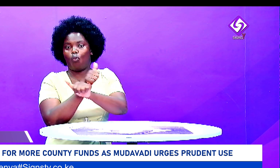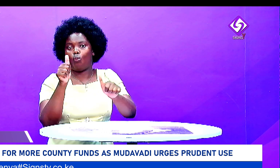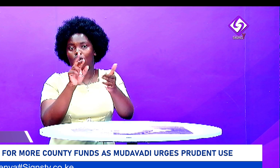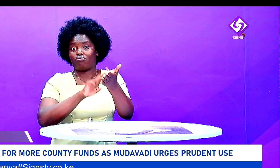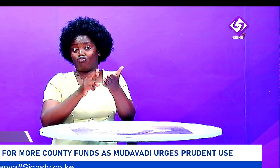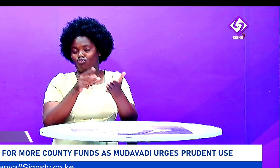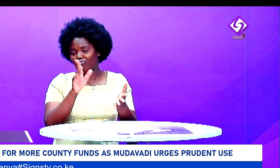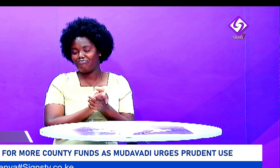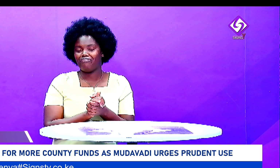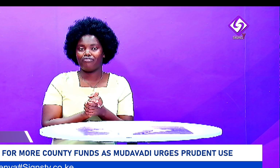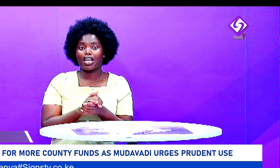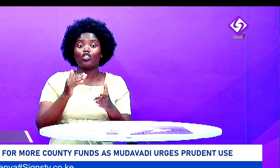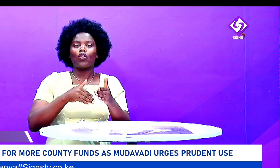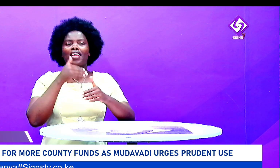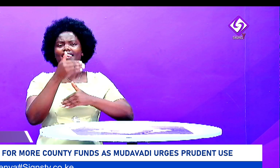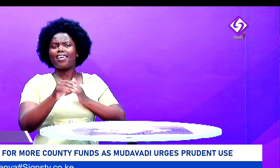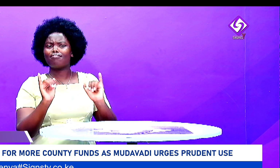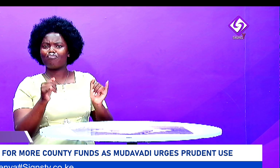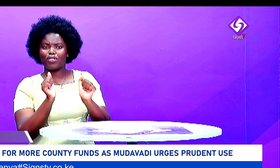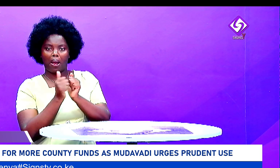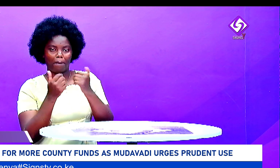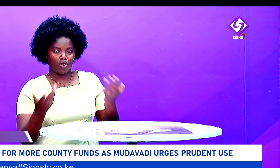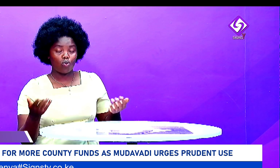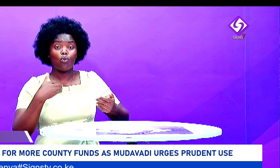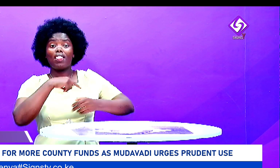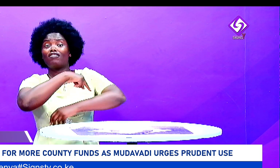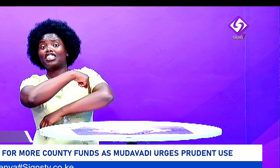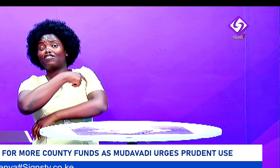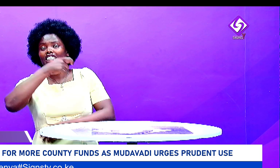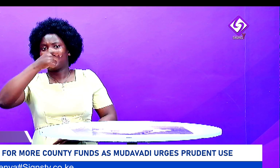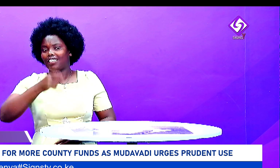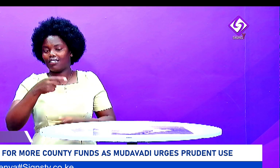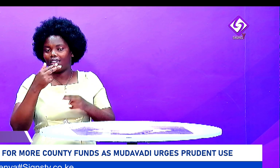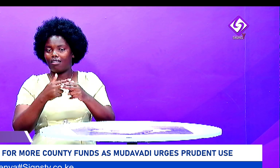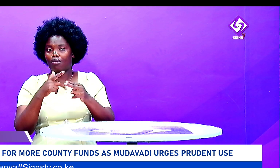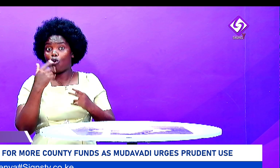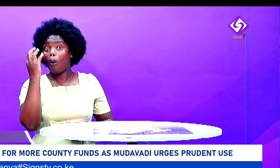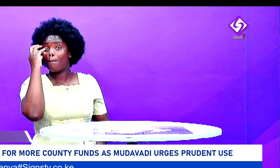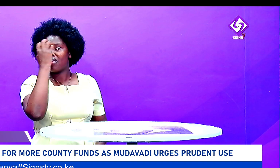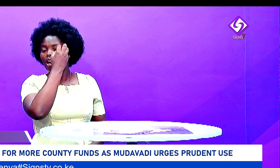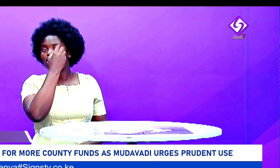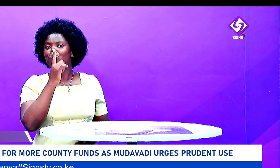impact and have better resource allocation in the future. Moving on to other news.